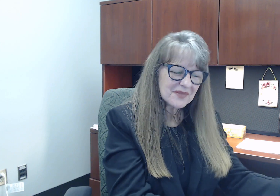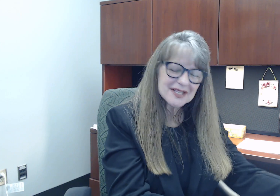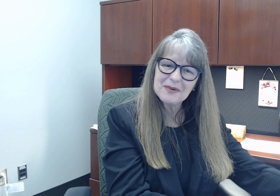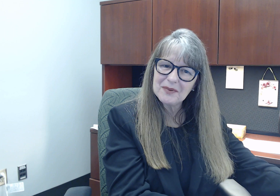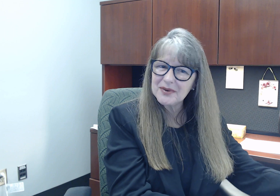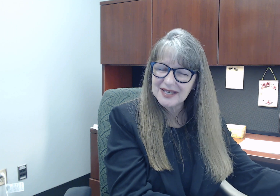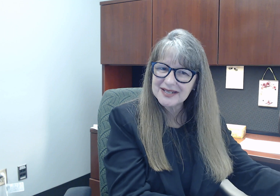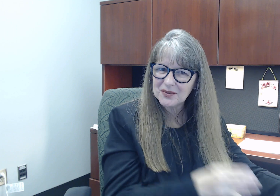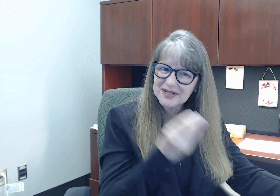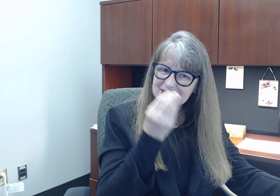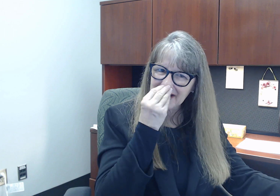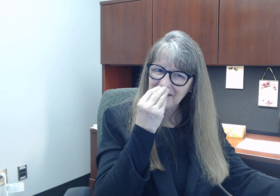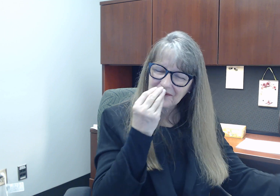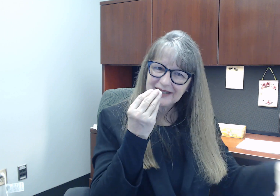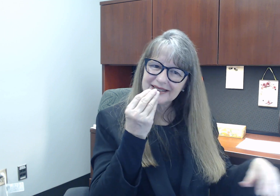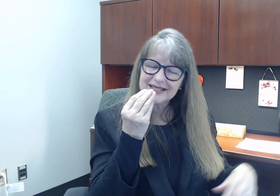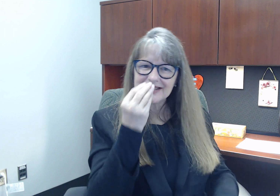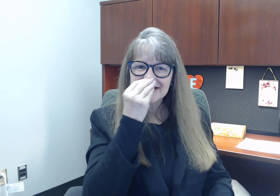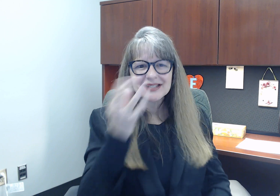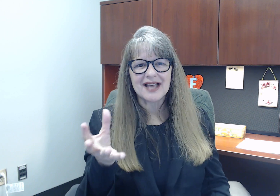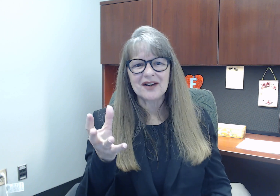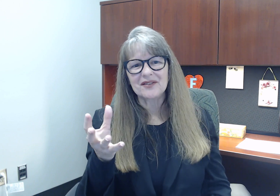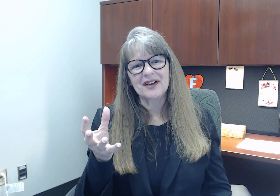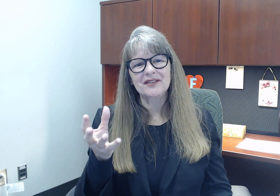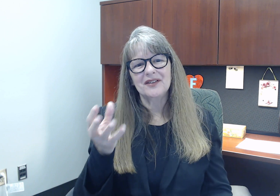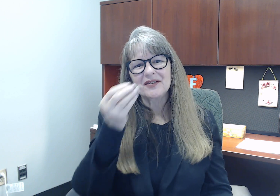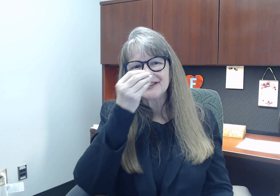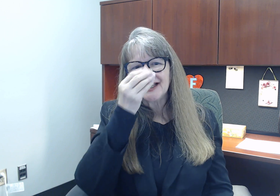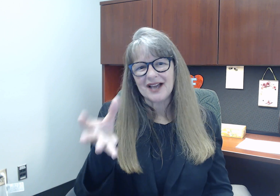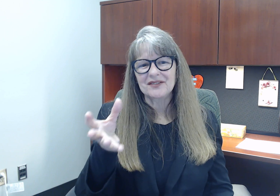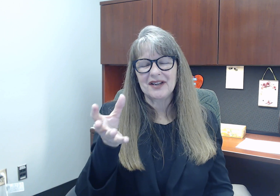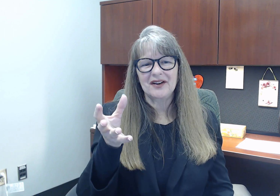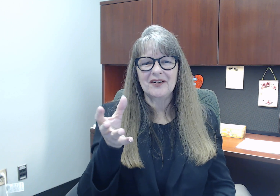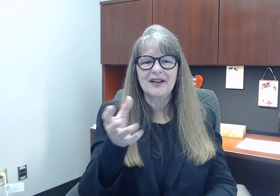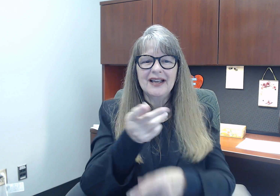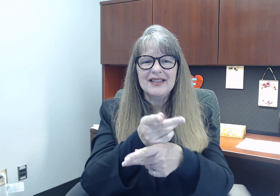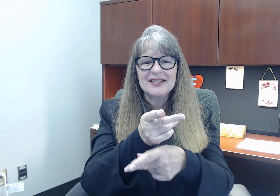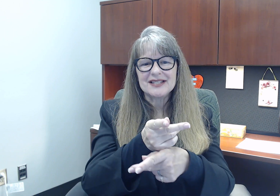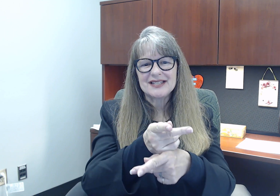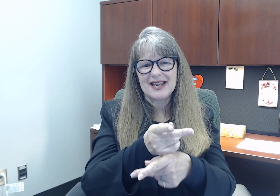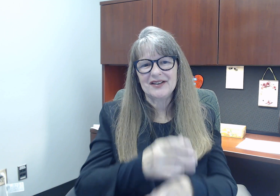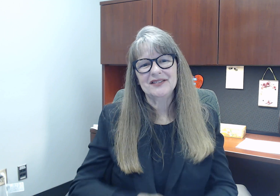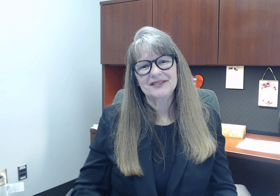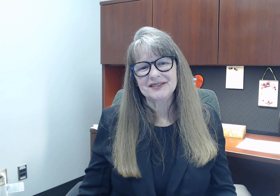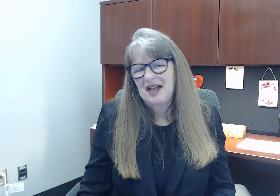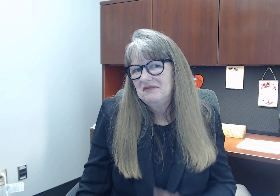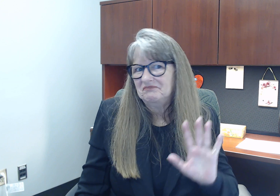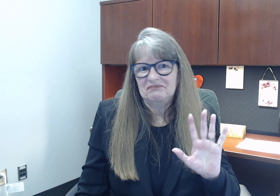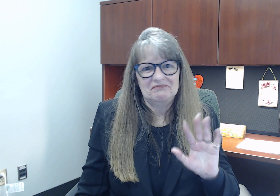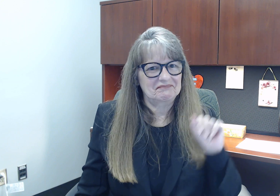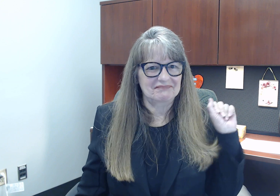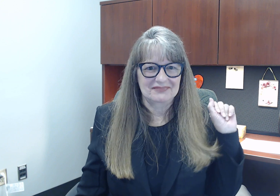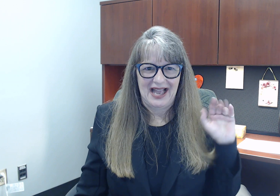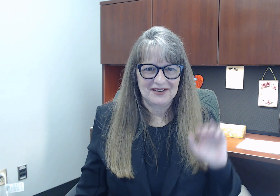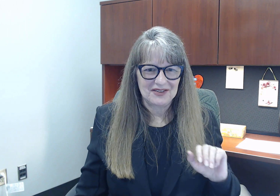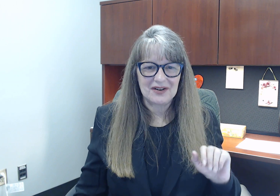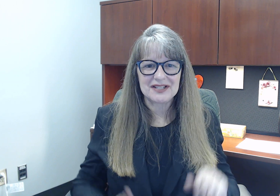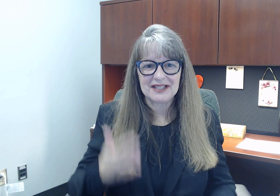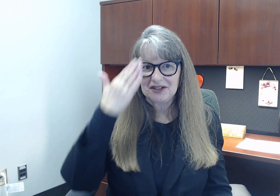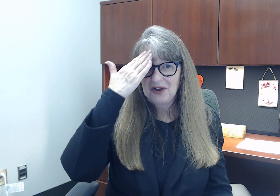people always say to someone, just care like this, and this is, I don't care. No, it's like, I don't care, and this is care. I don't know, because see, like, know